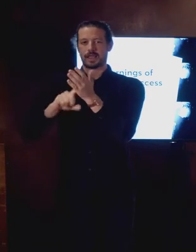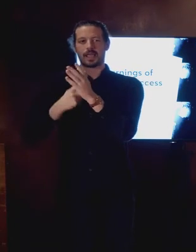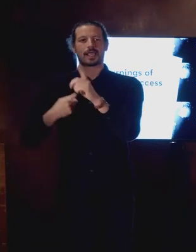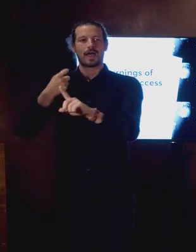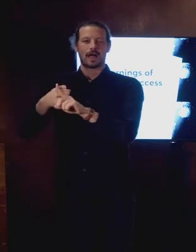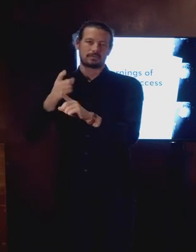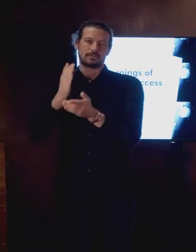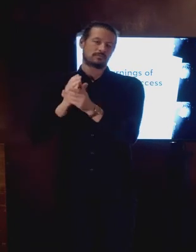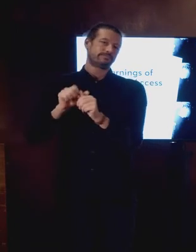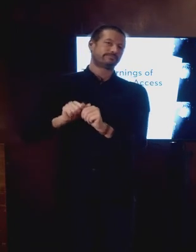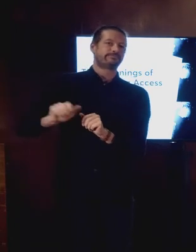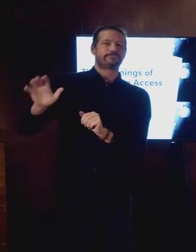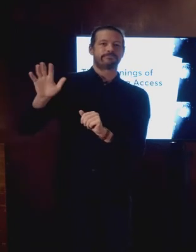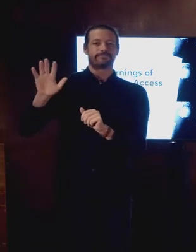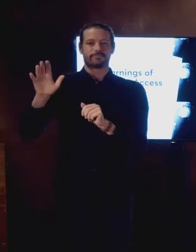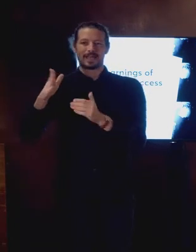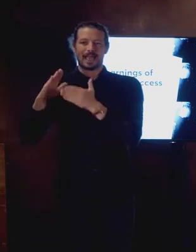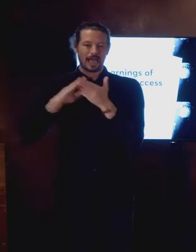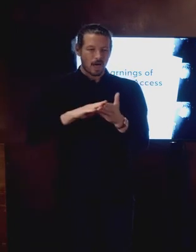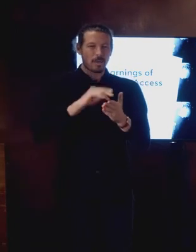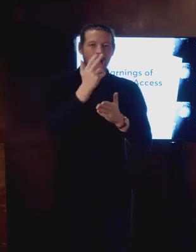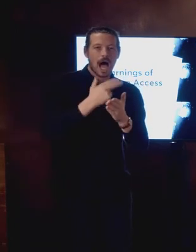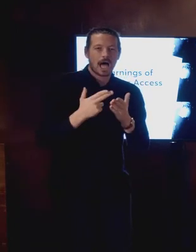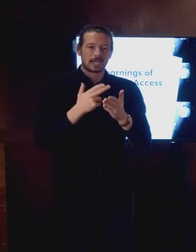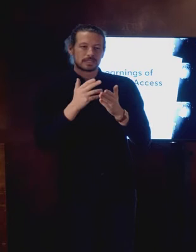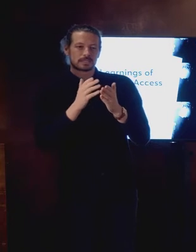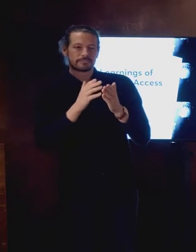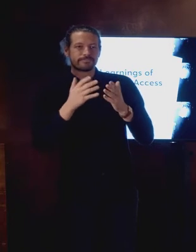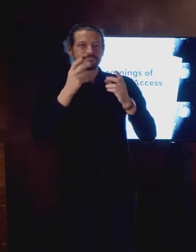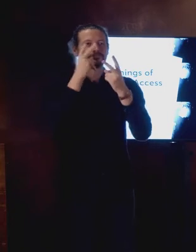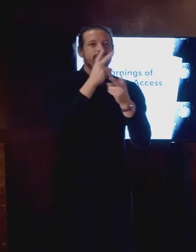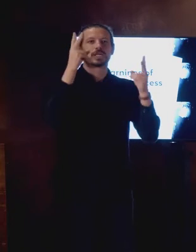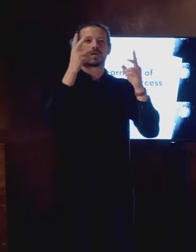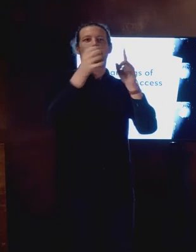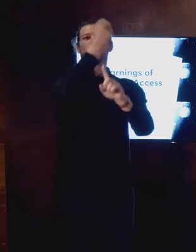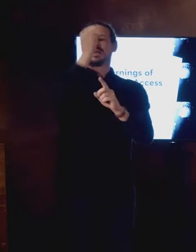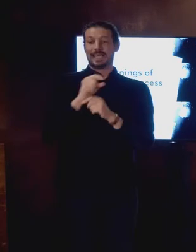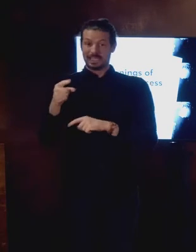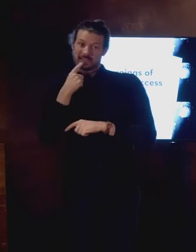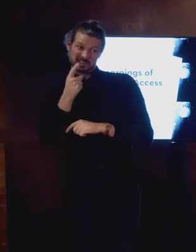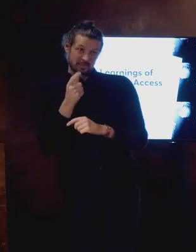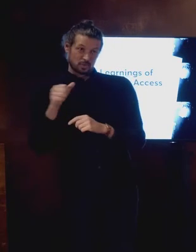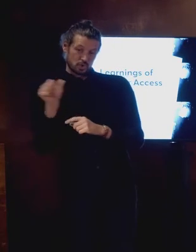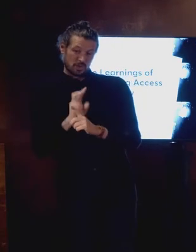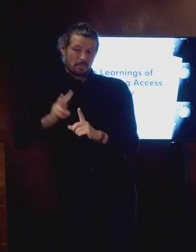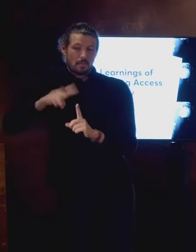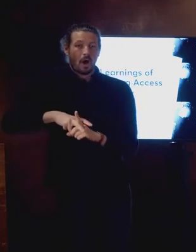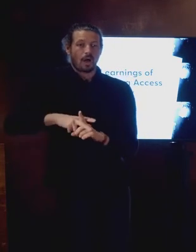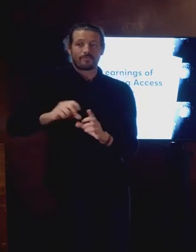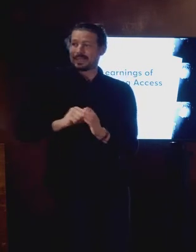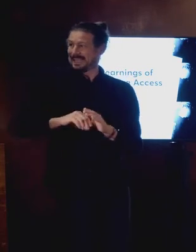for artists and their dreams and visions and accessibility, said, well, why don't we go for some funding within the Arts